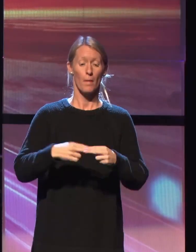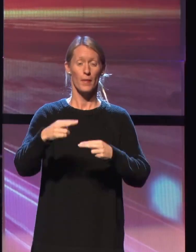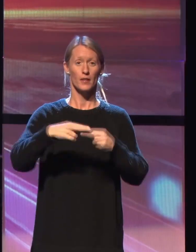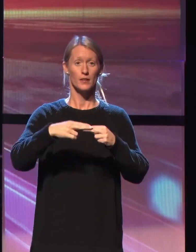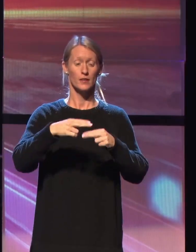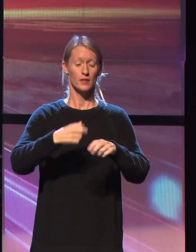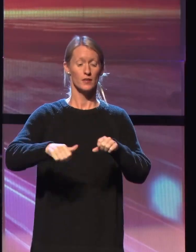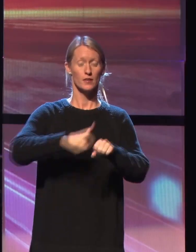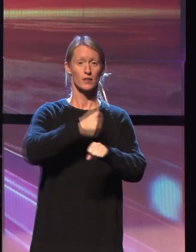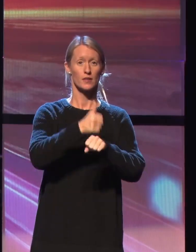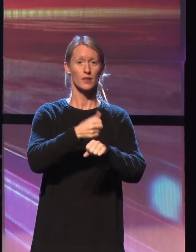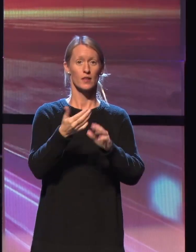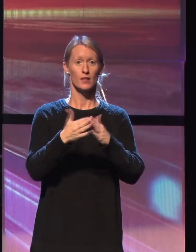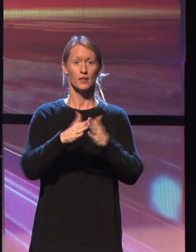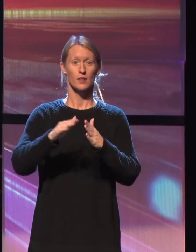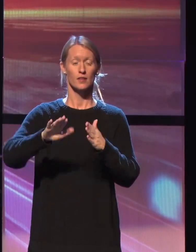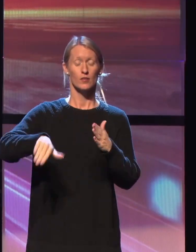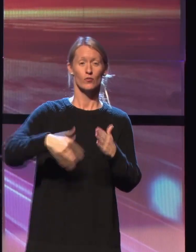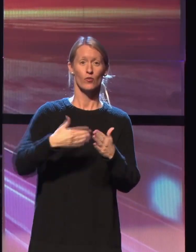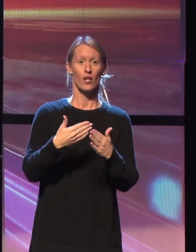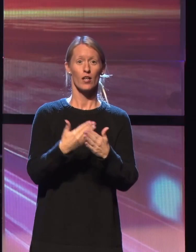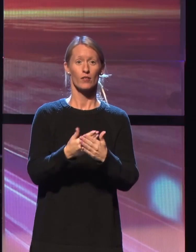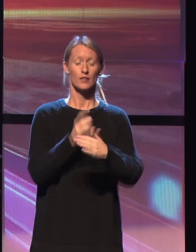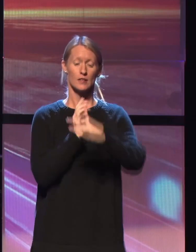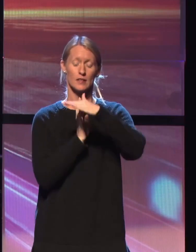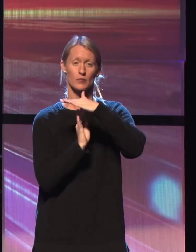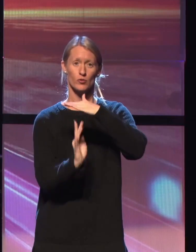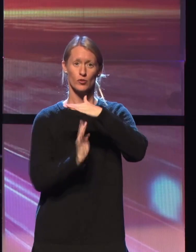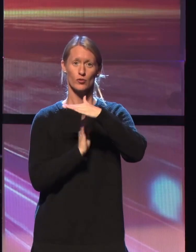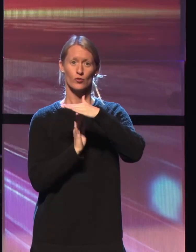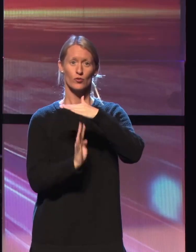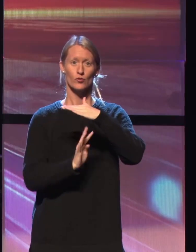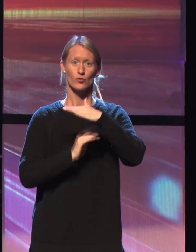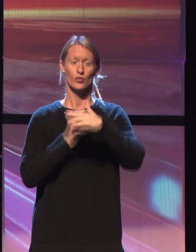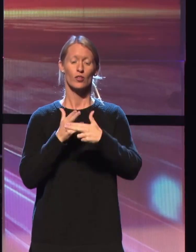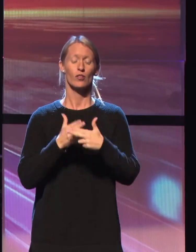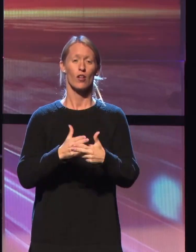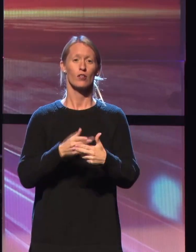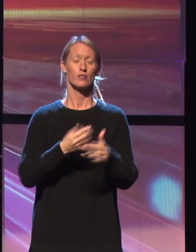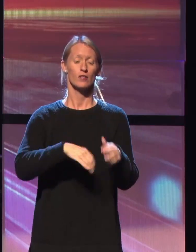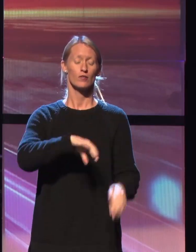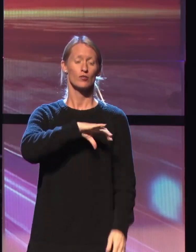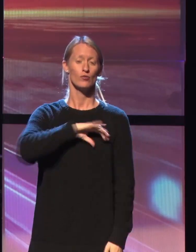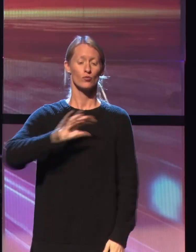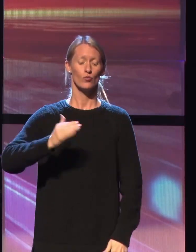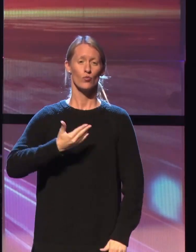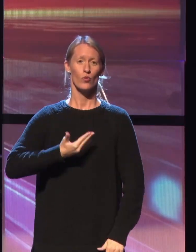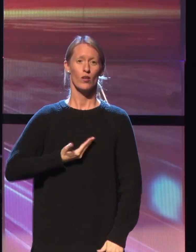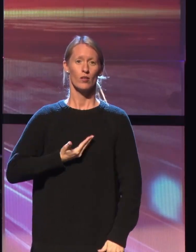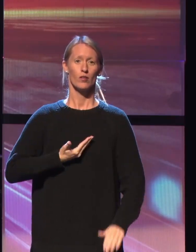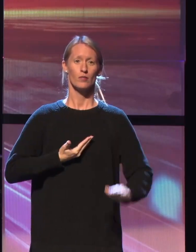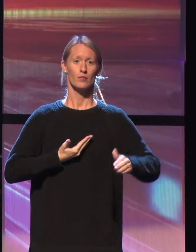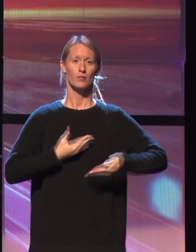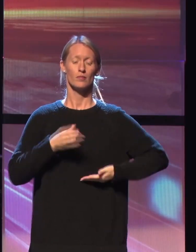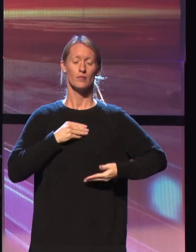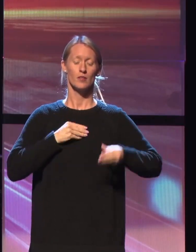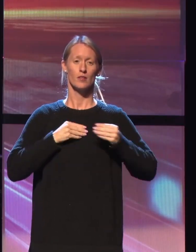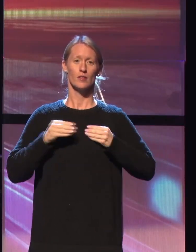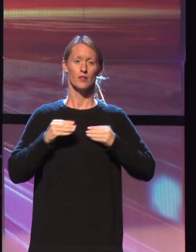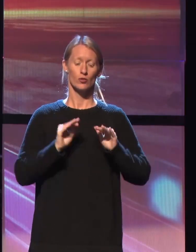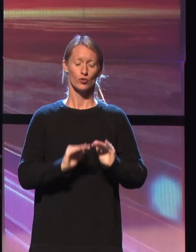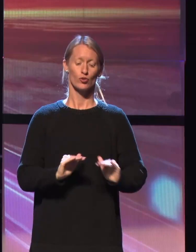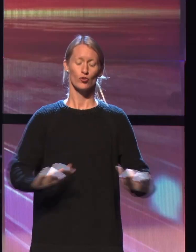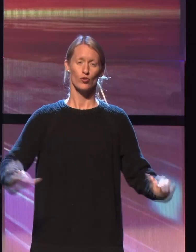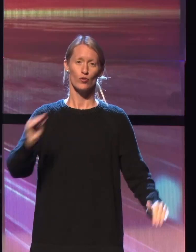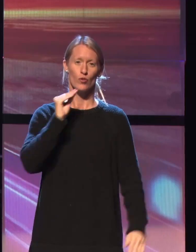as immigrants and you call us citizens and you welcome us as children home. Right? There's this beautiful image